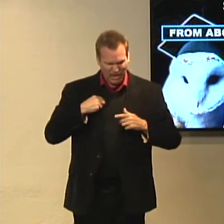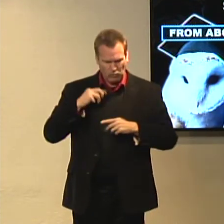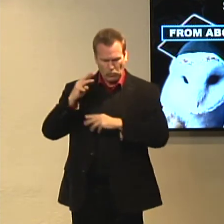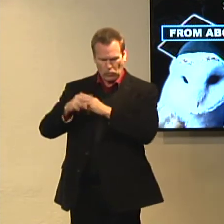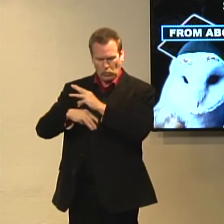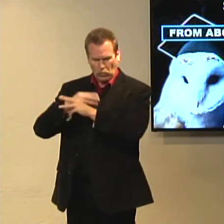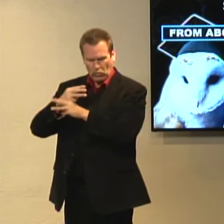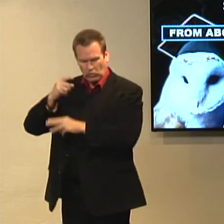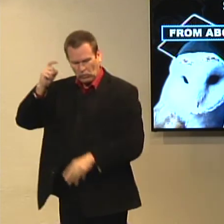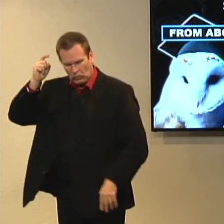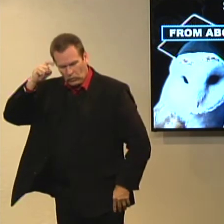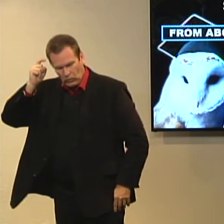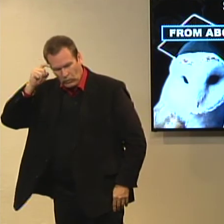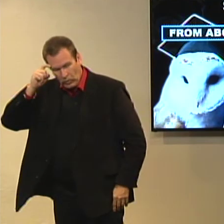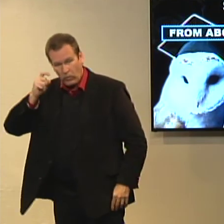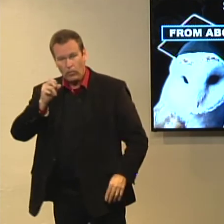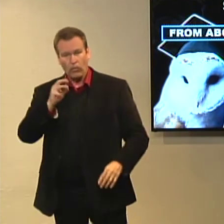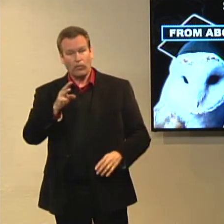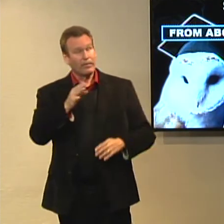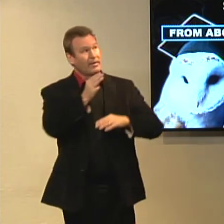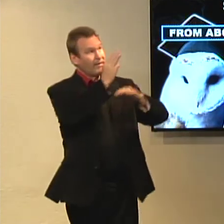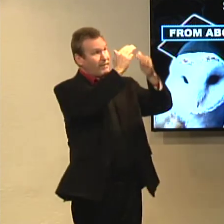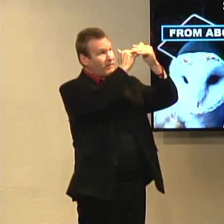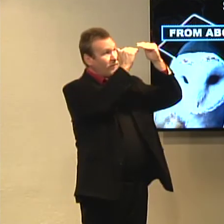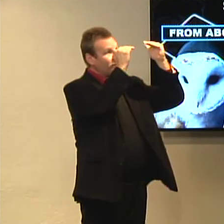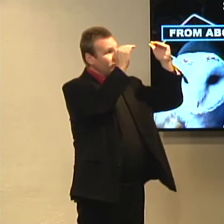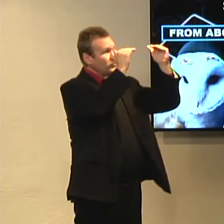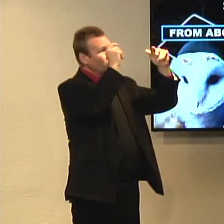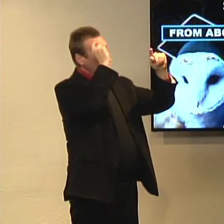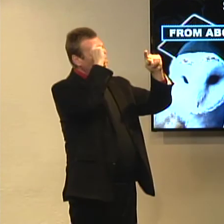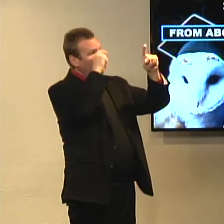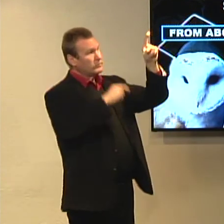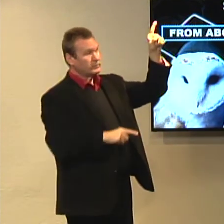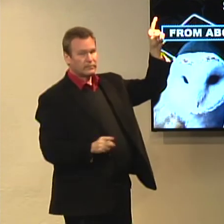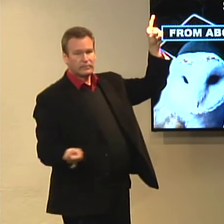When you examine yourself, are you full of the world's wisdom or are you full of heavenly wisdom?